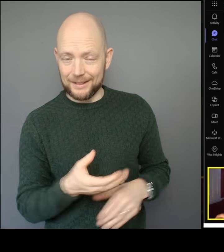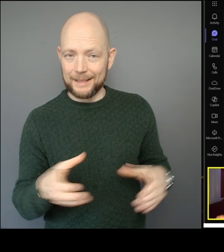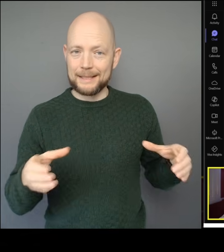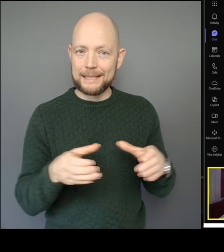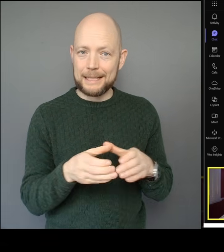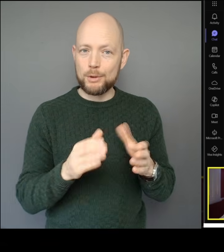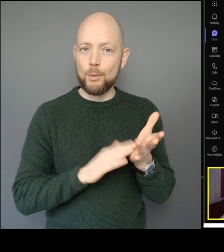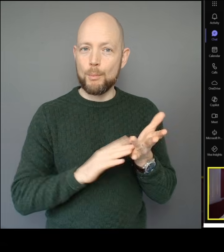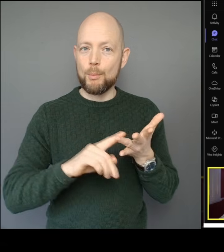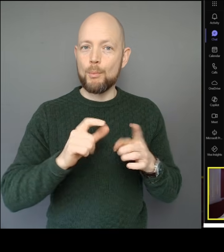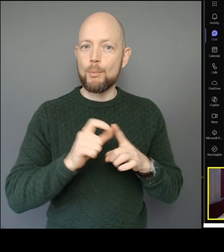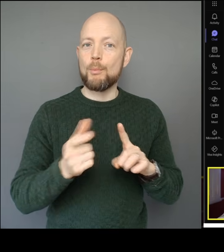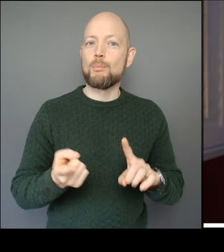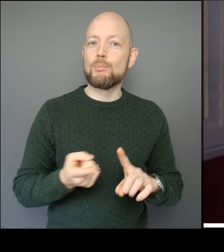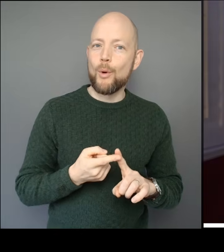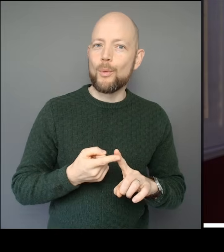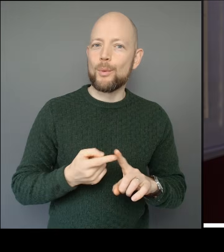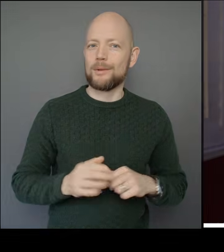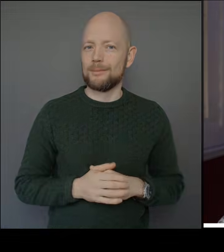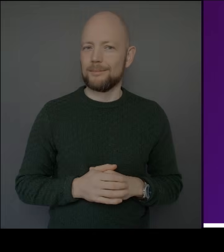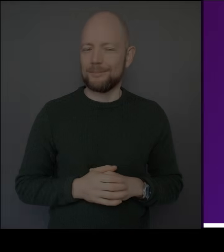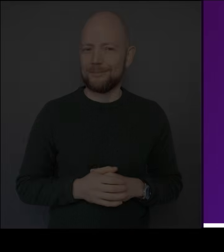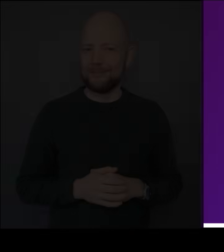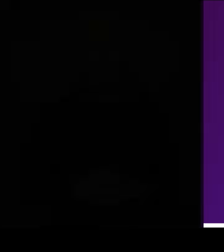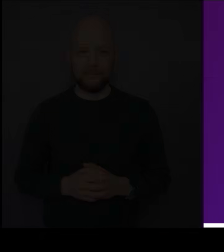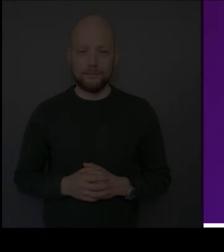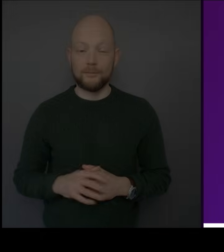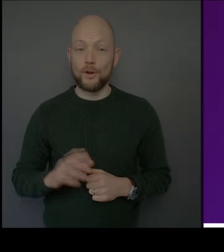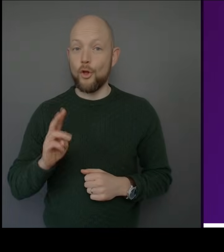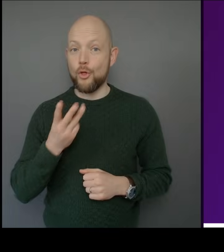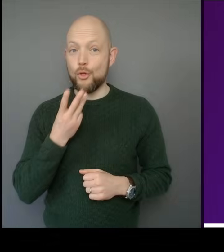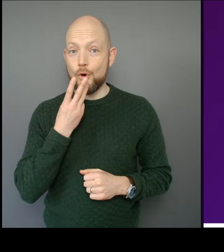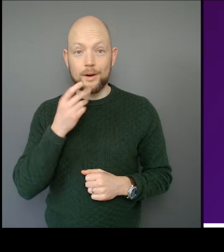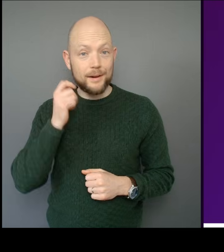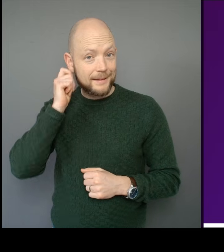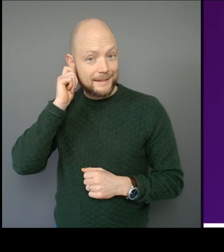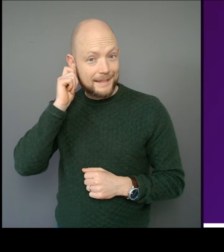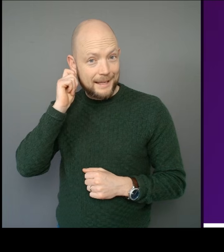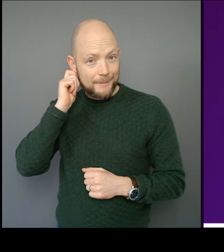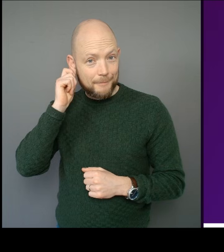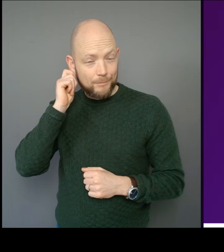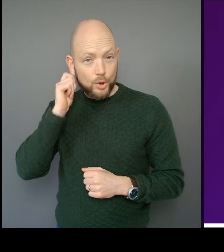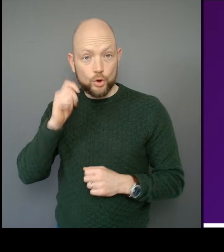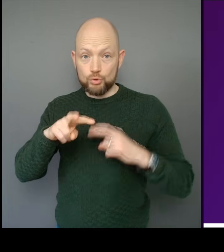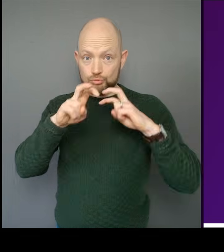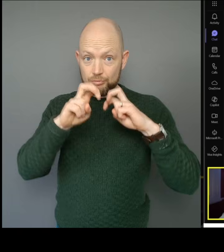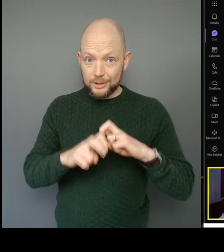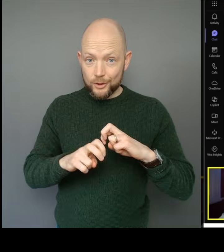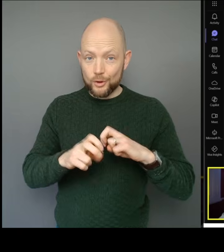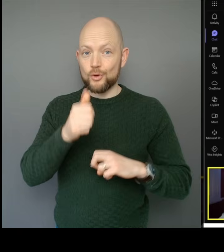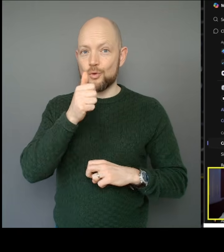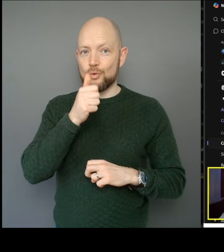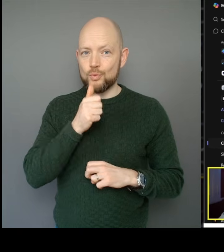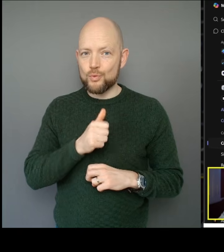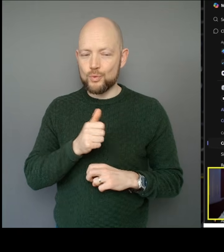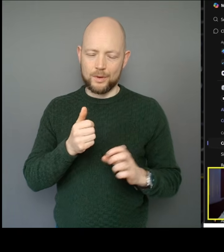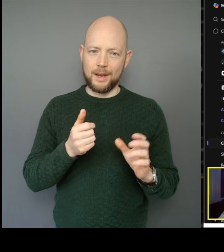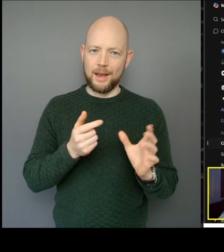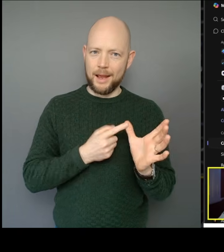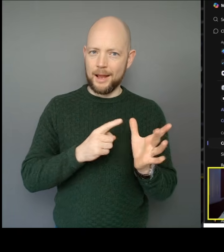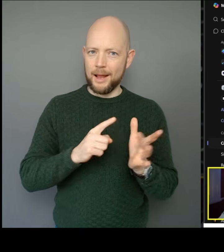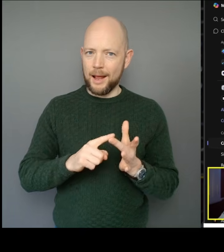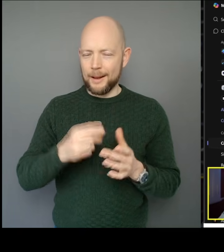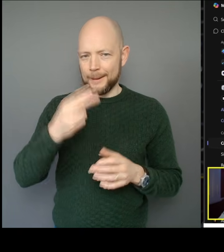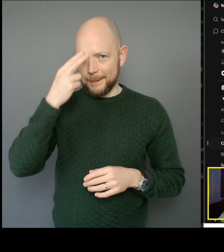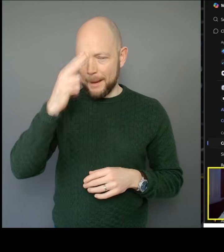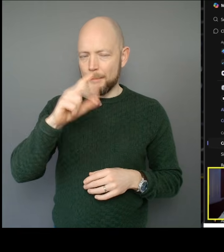for Copilot M365. That's tip number 2. Tip number 3, researcher with Anthropic's Claude. So here, if we go back